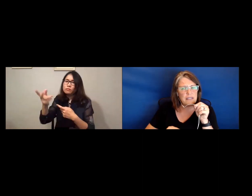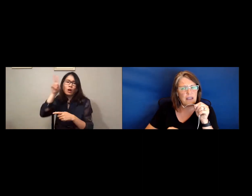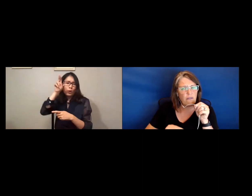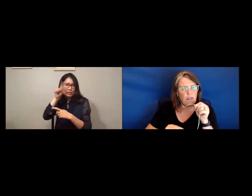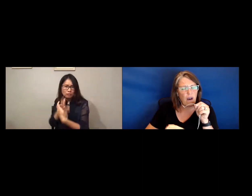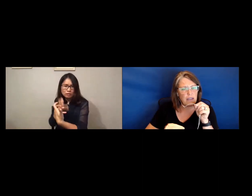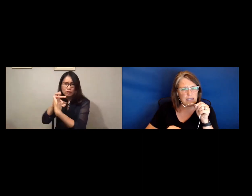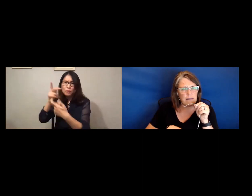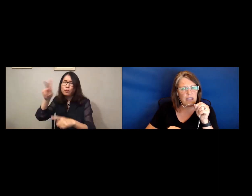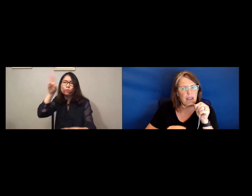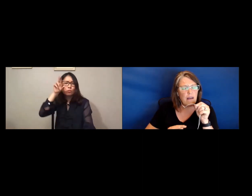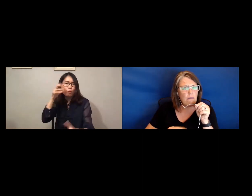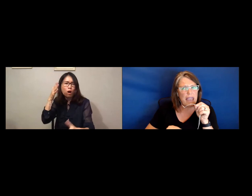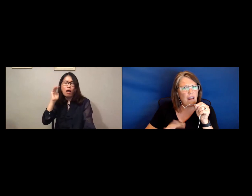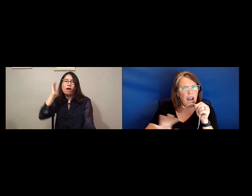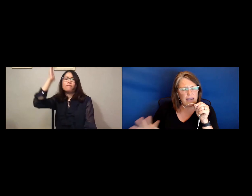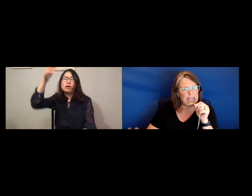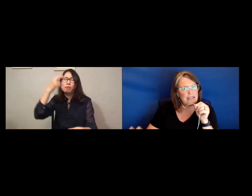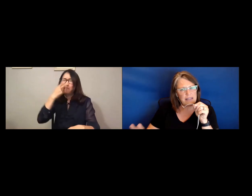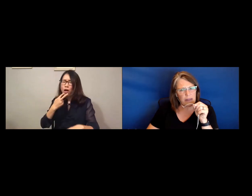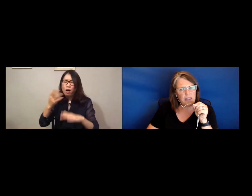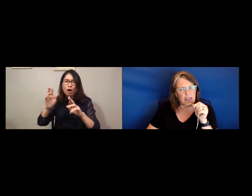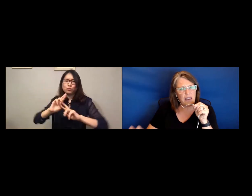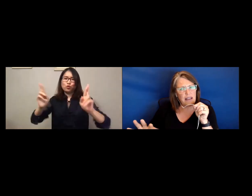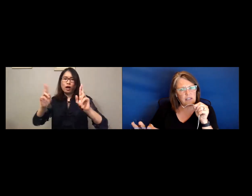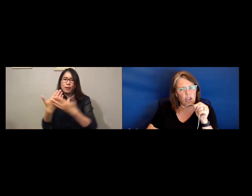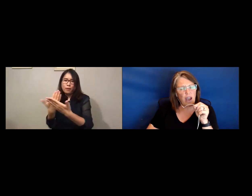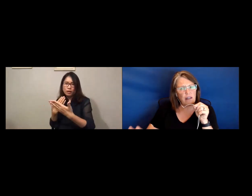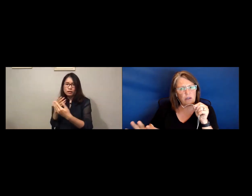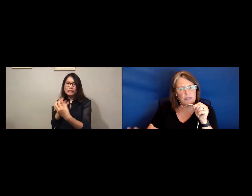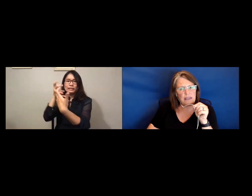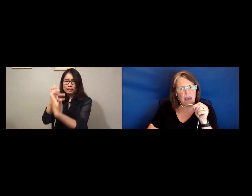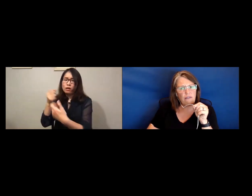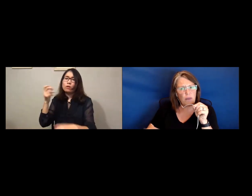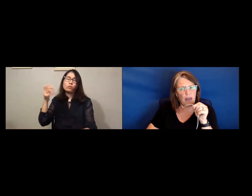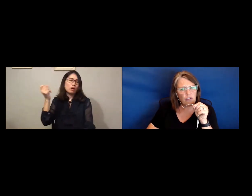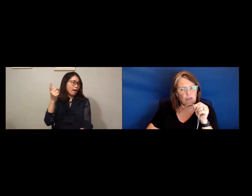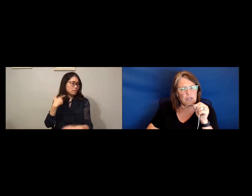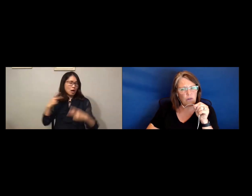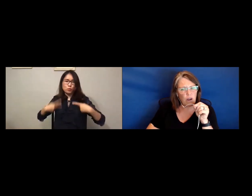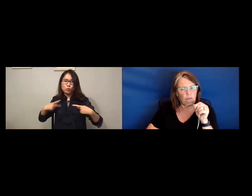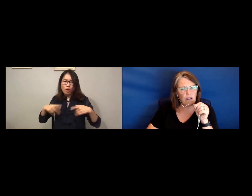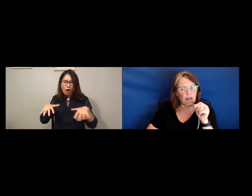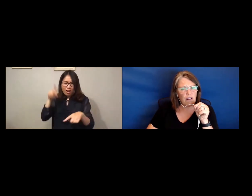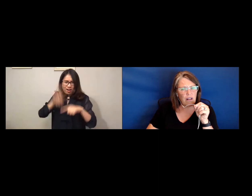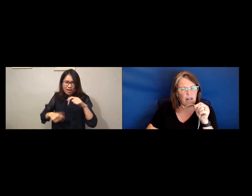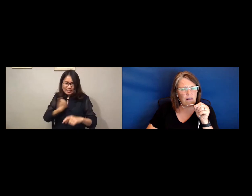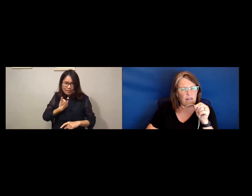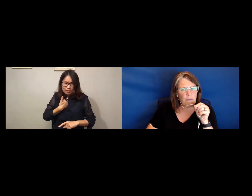who is deaf with autism may not need the same thing as a child who is deaf with Usher syndrome.